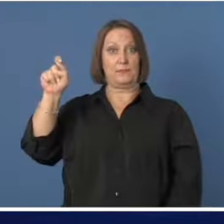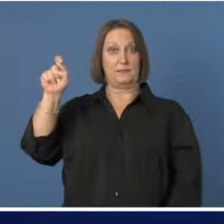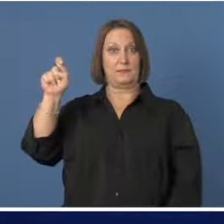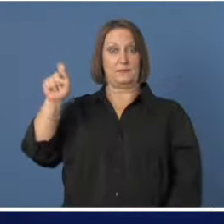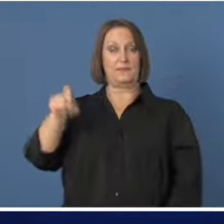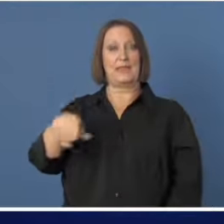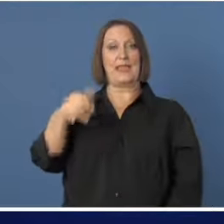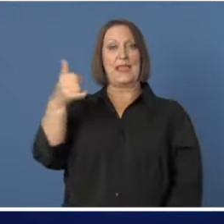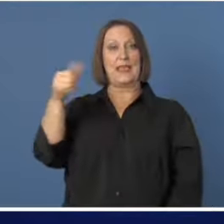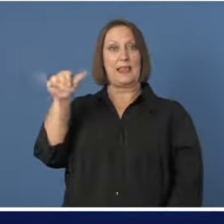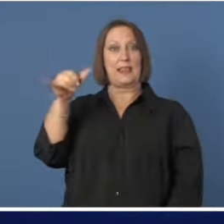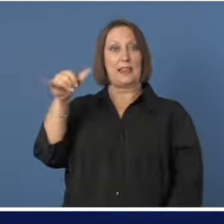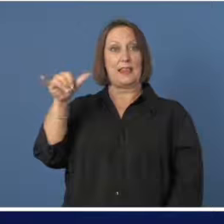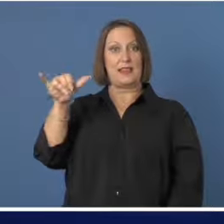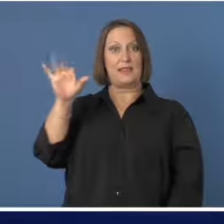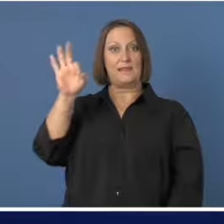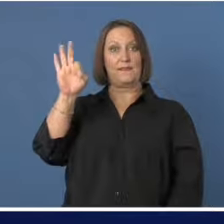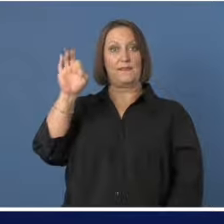smallpox,